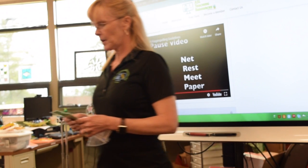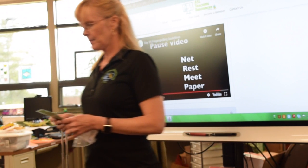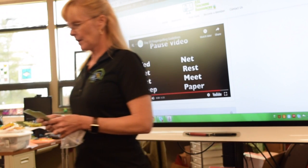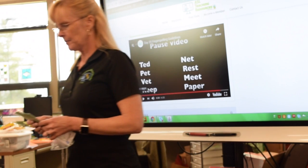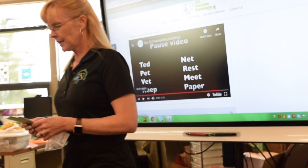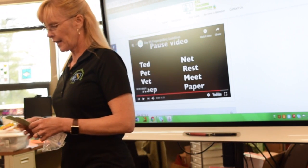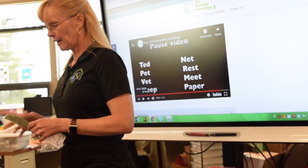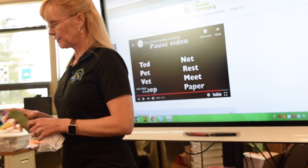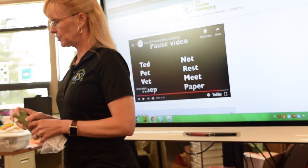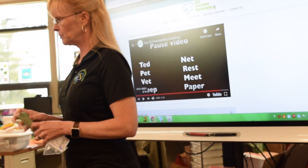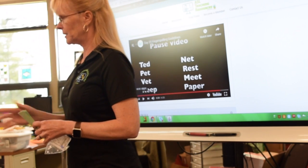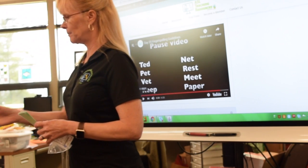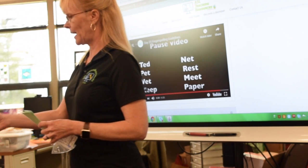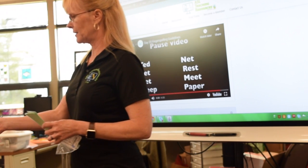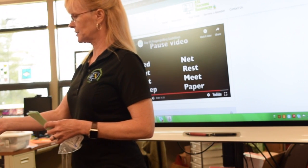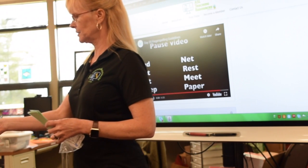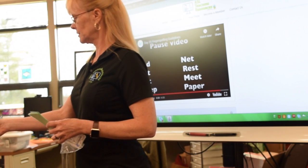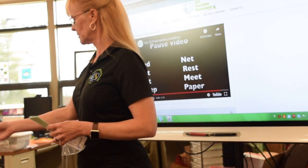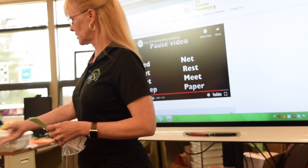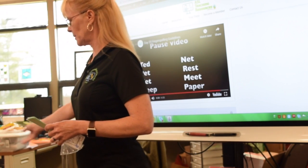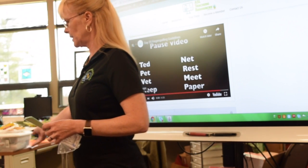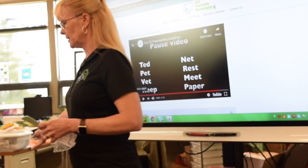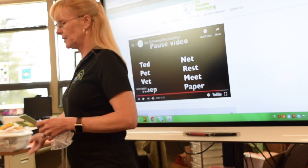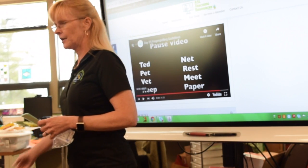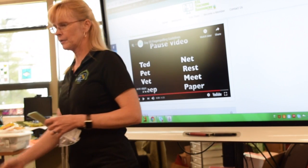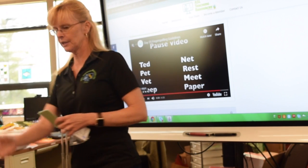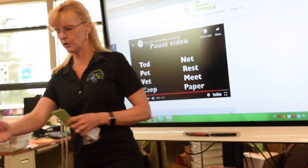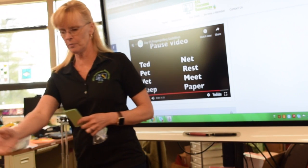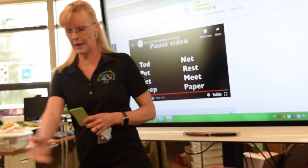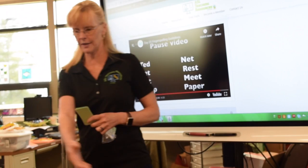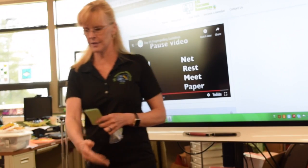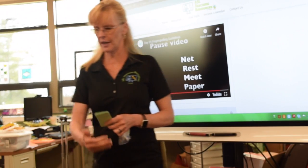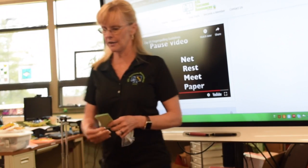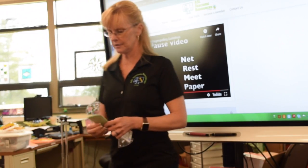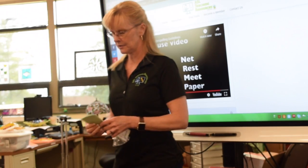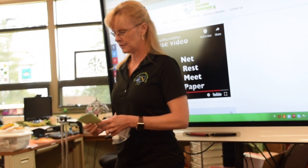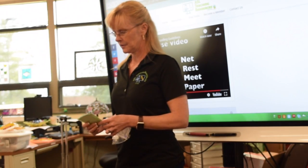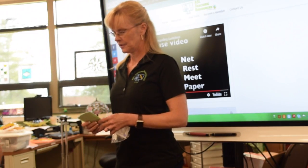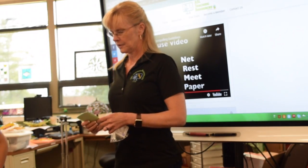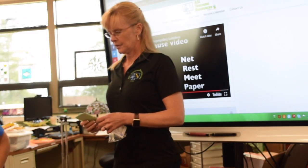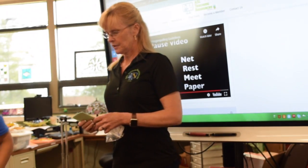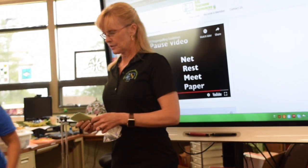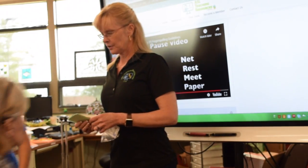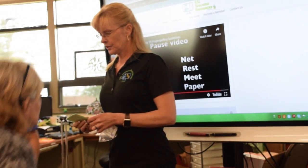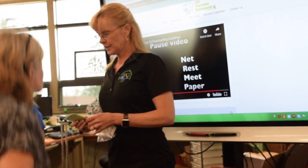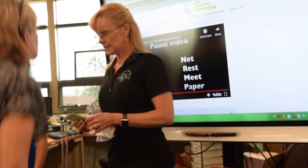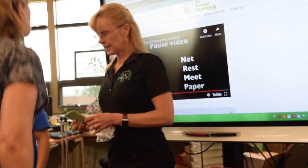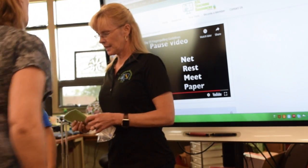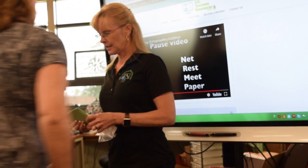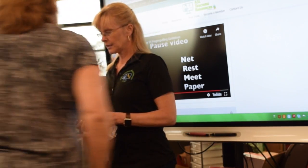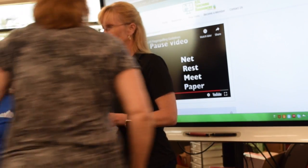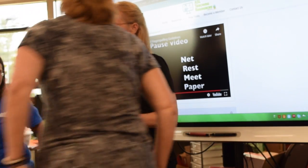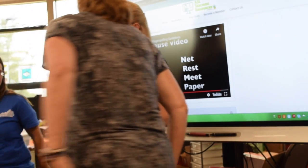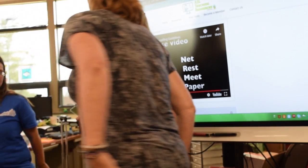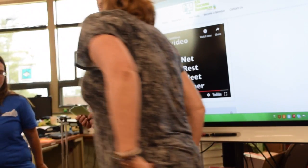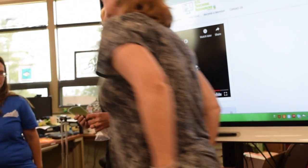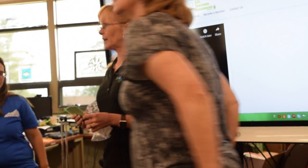I'm going to have you be the passer. Come right here, and I'm going to let you pass it out. So you're going to take, how many people do we